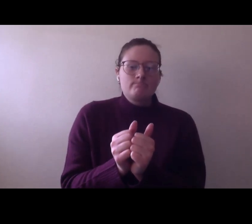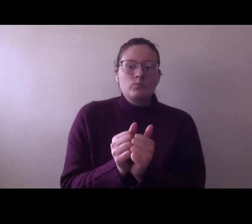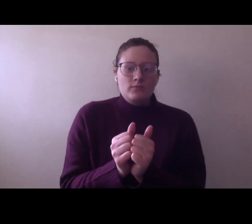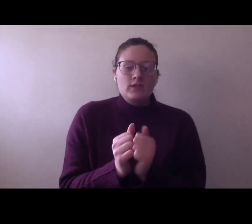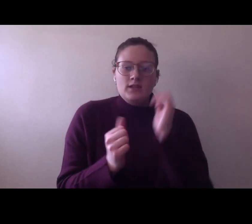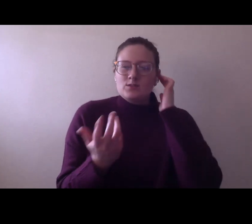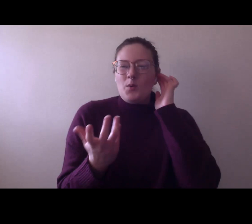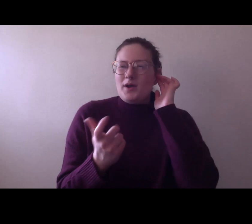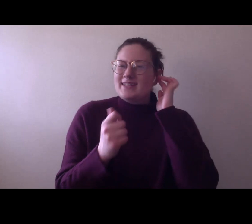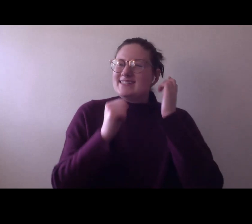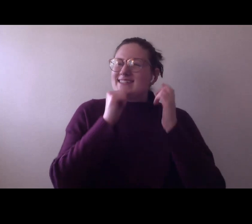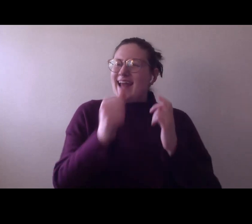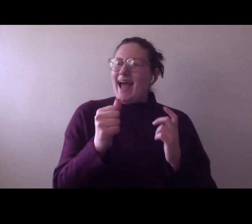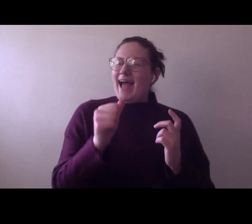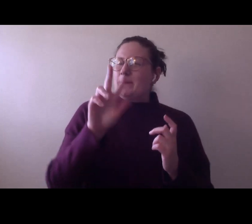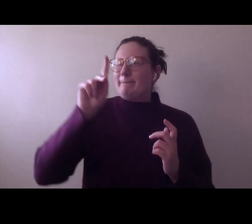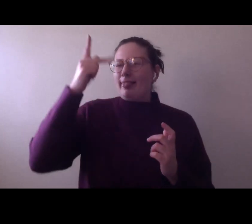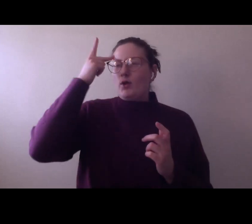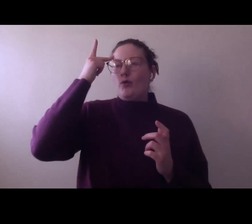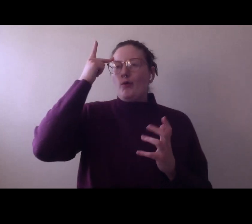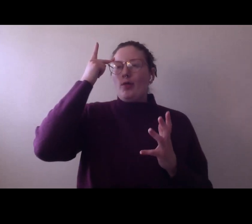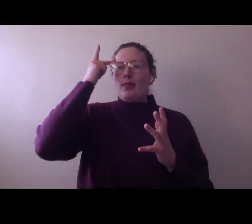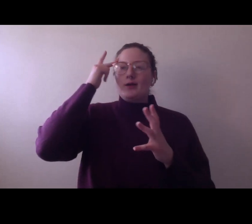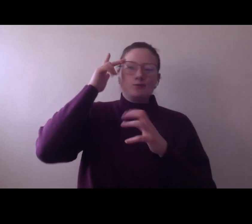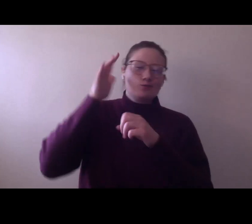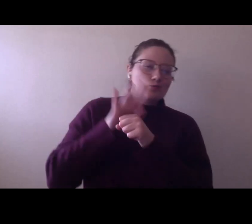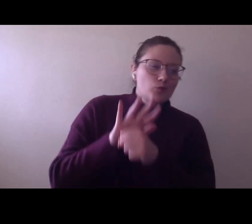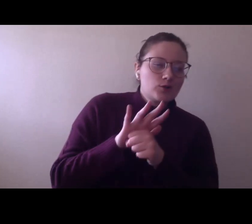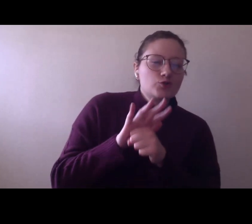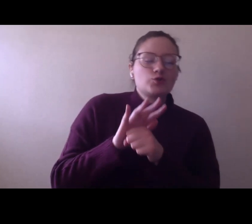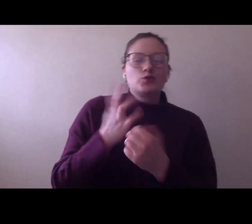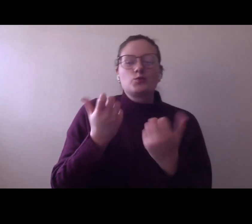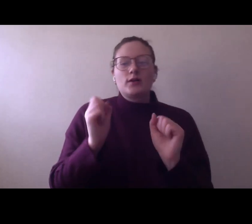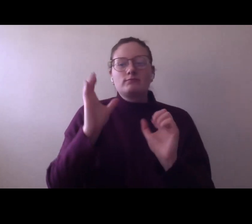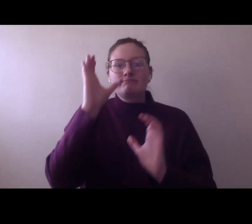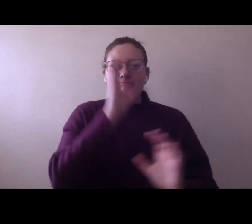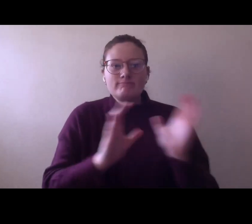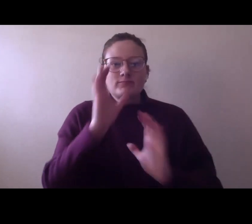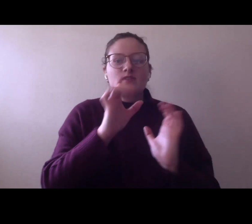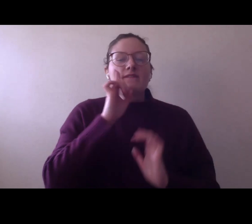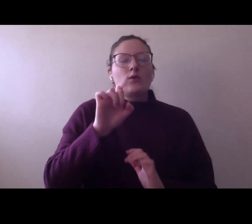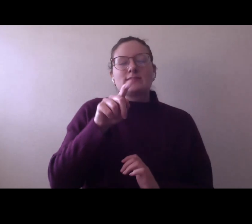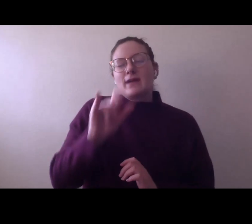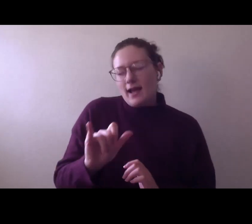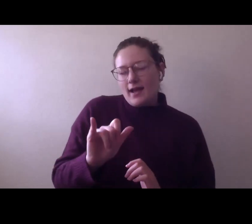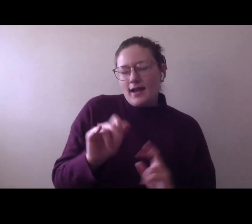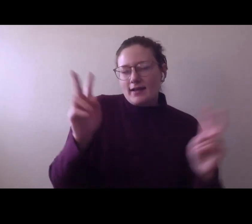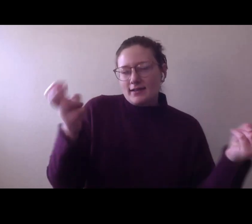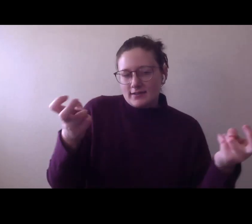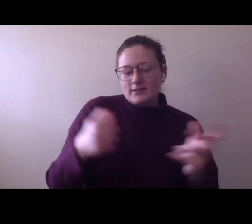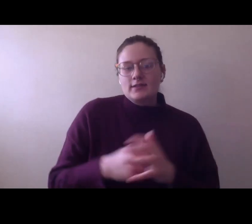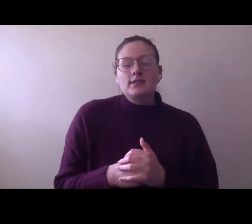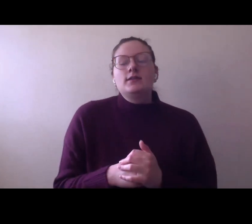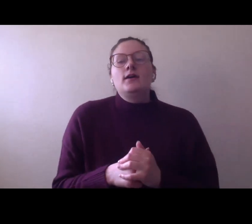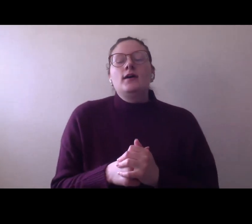there's not that kind of political pressure to search for spies, right?